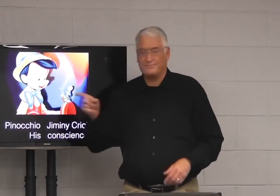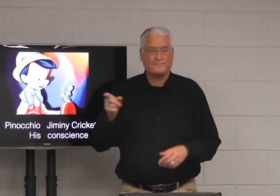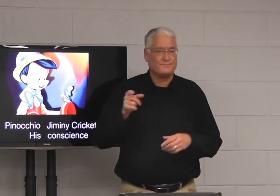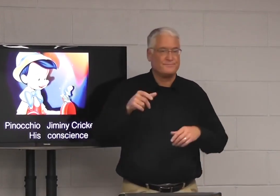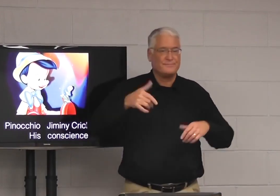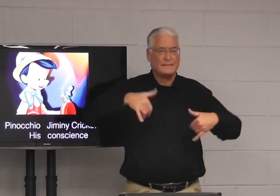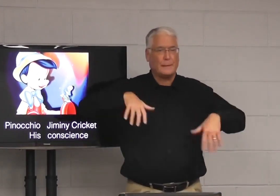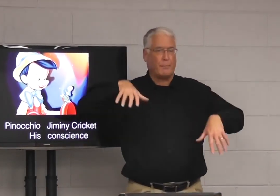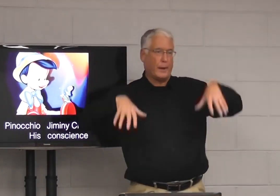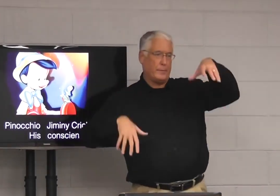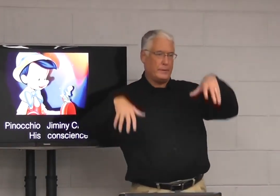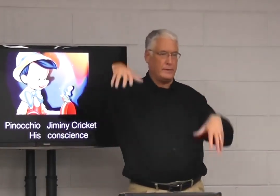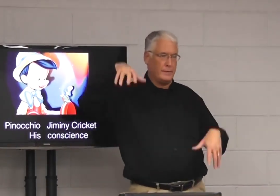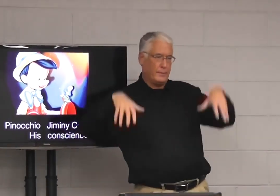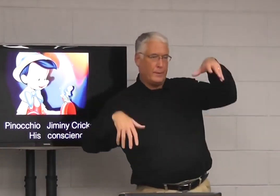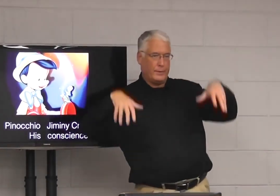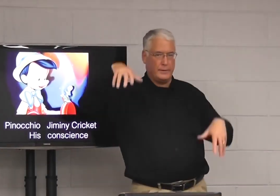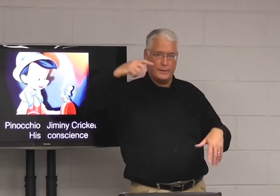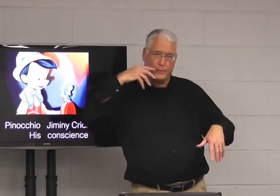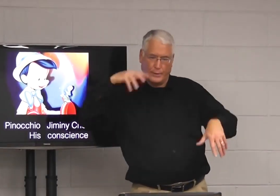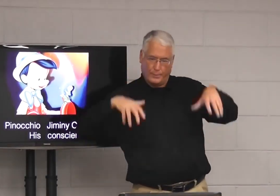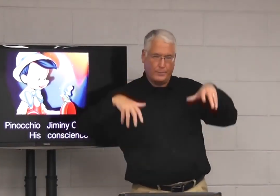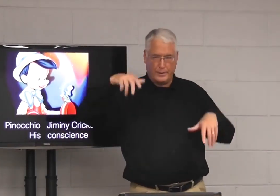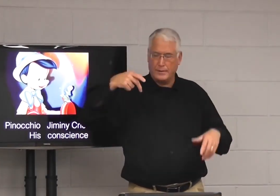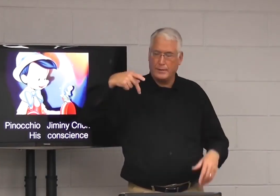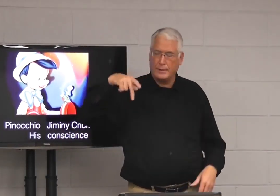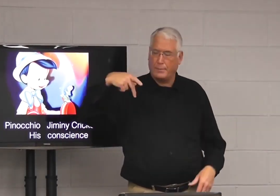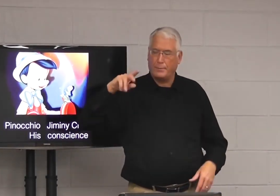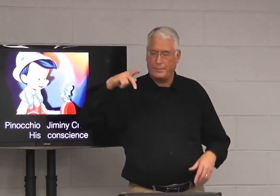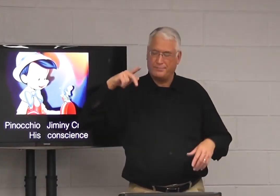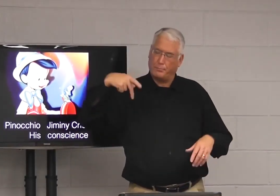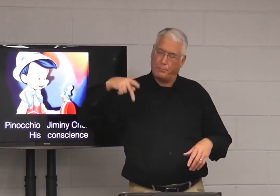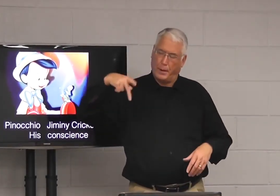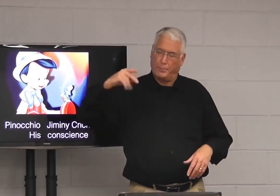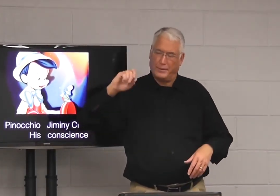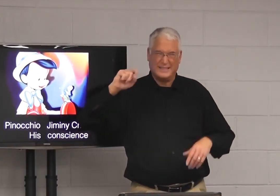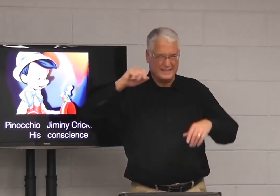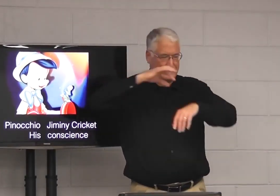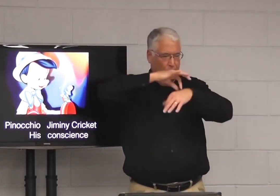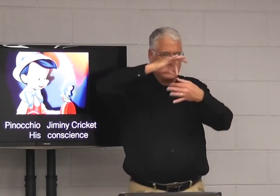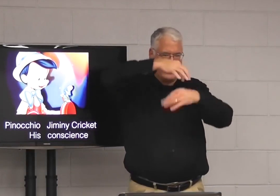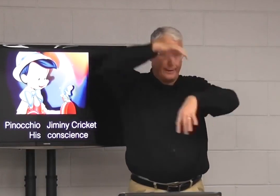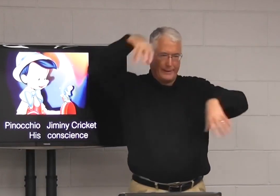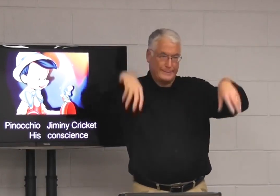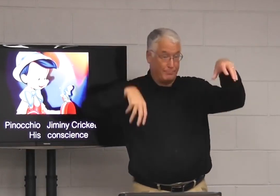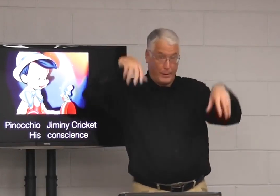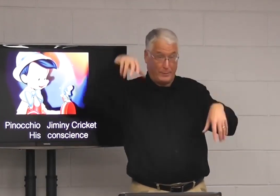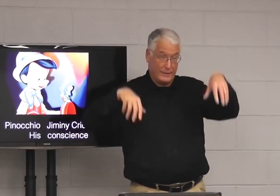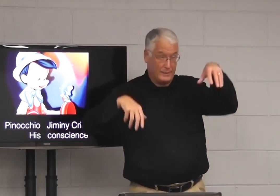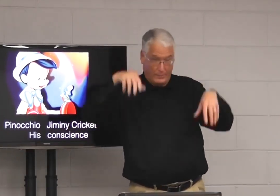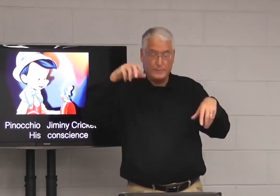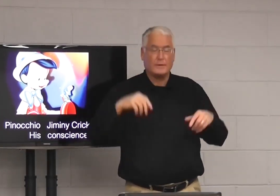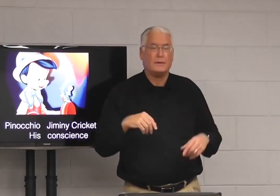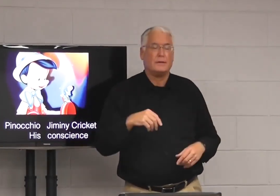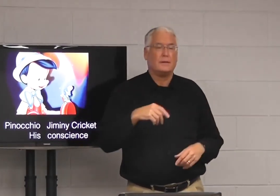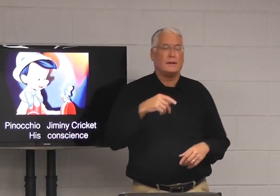Jiminy Cricket, was a puppet.